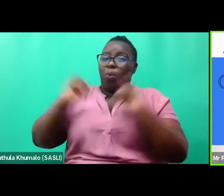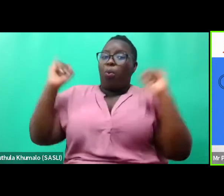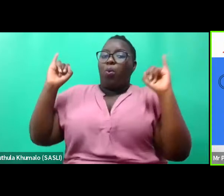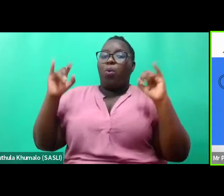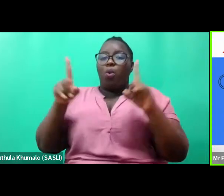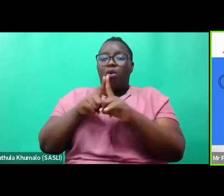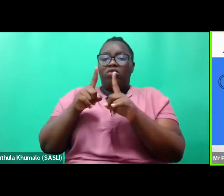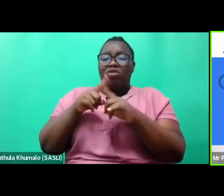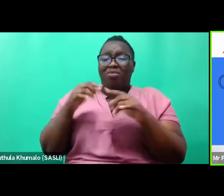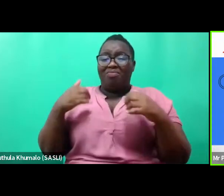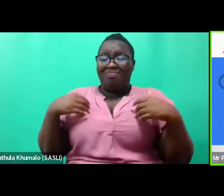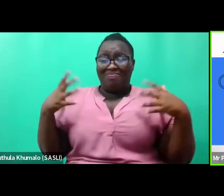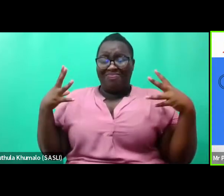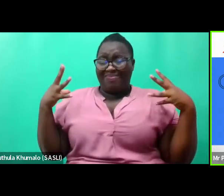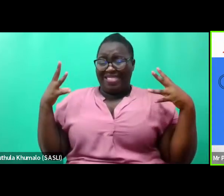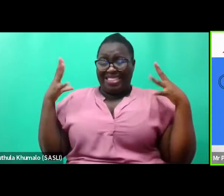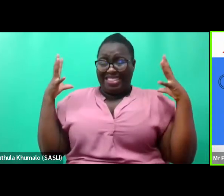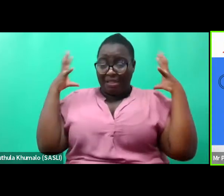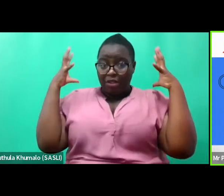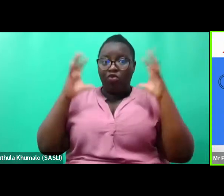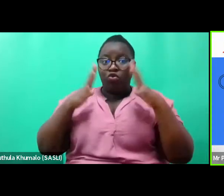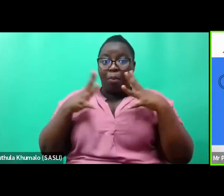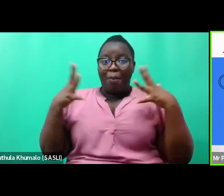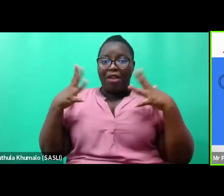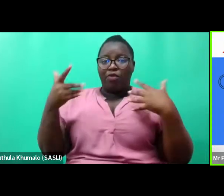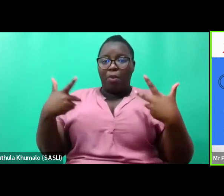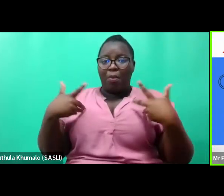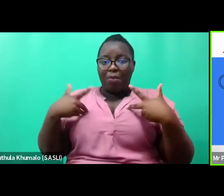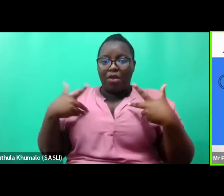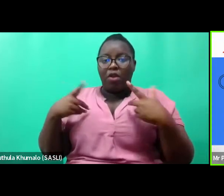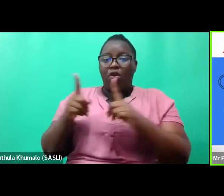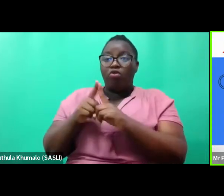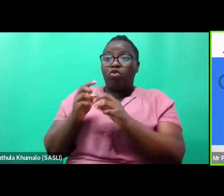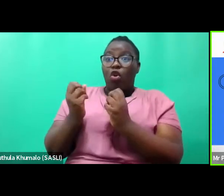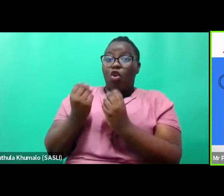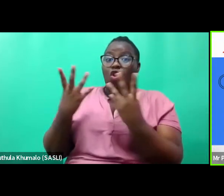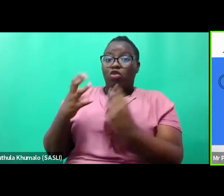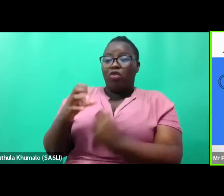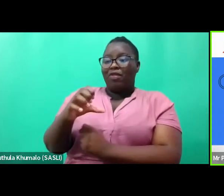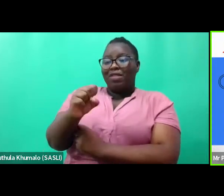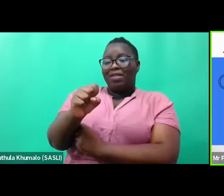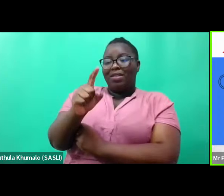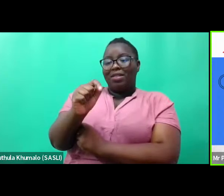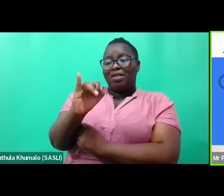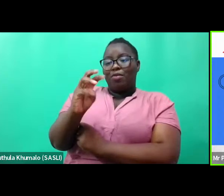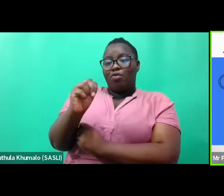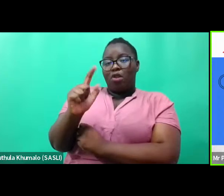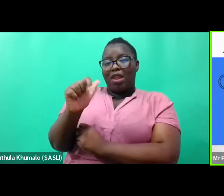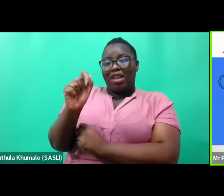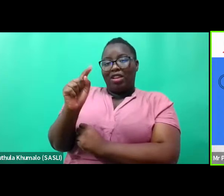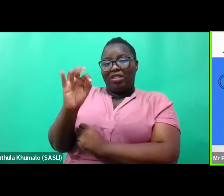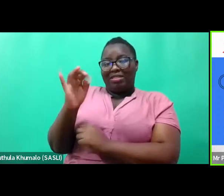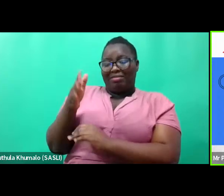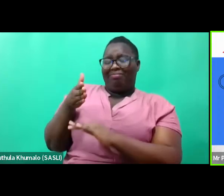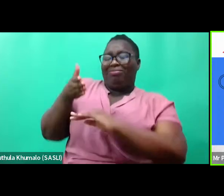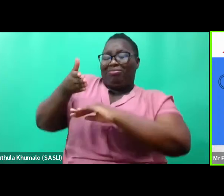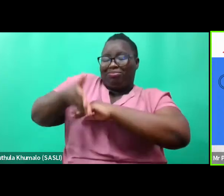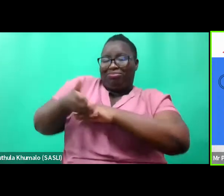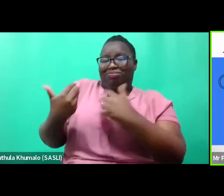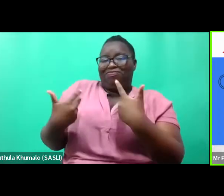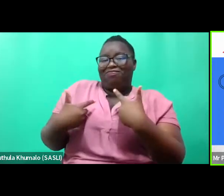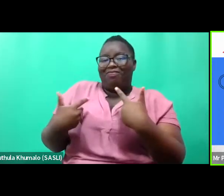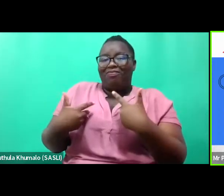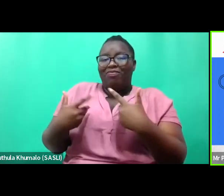a lot of the stimulation was very disturbing. I also got very sick